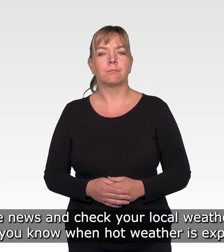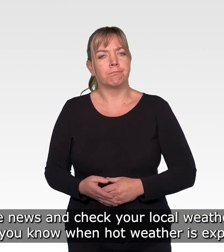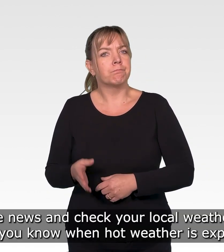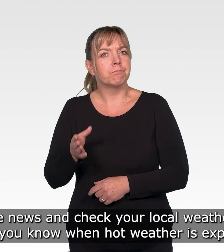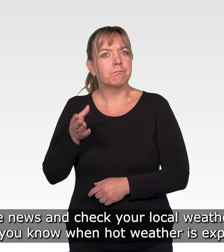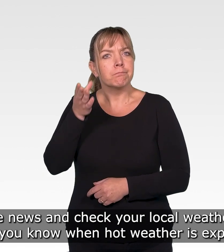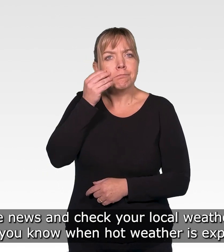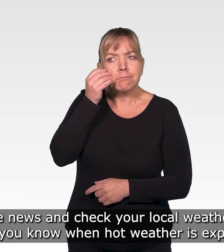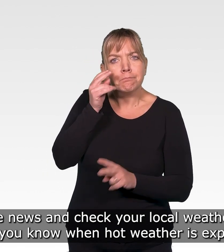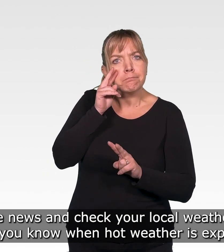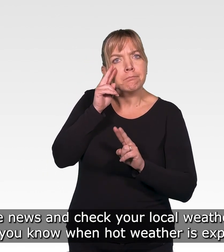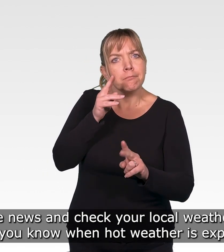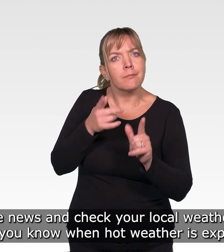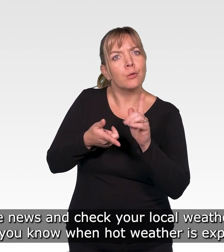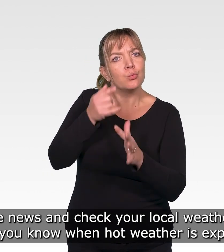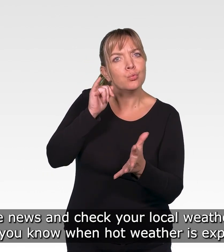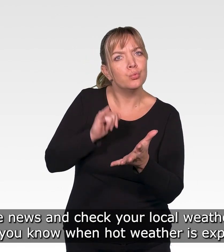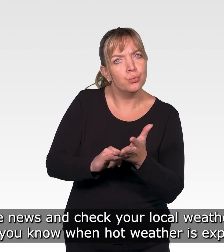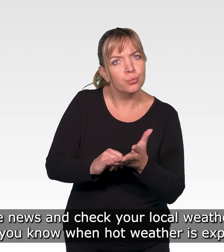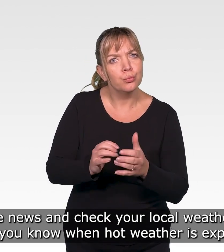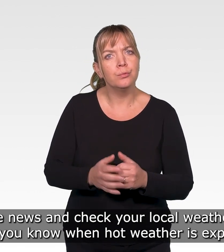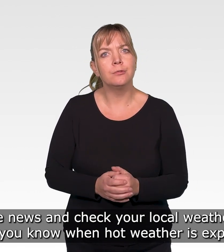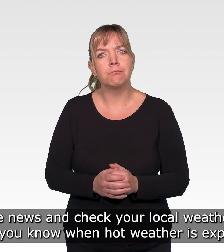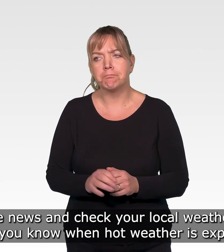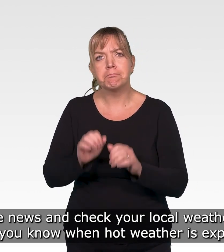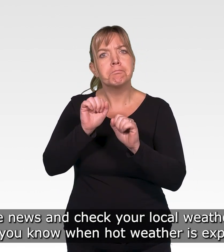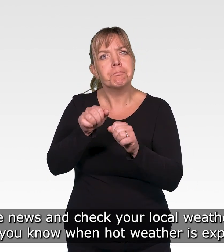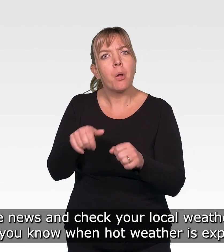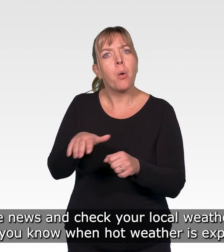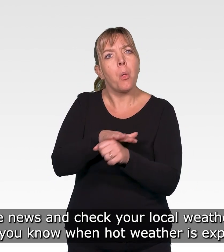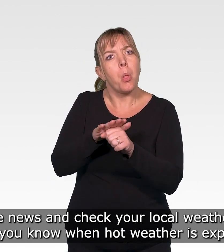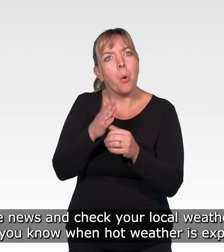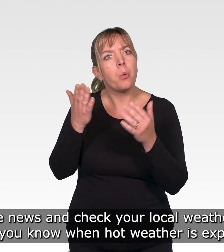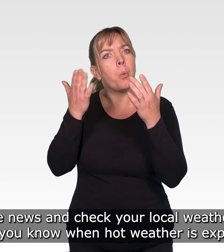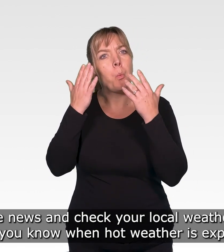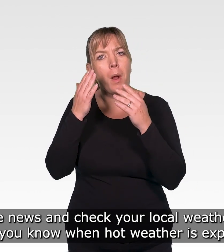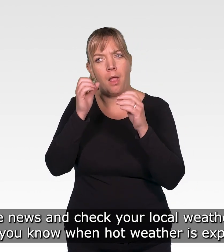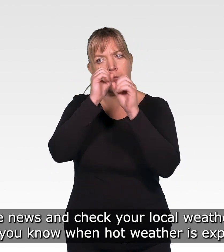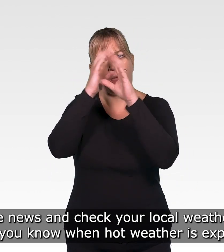listen to the news and check your local weather forecast so that you know when hot weather is expected.